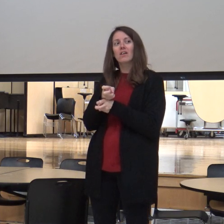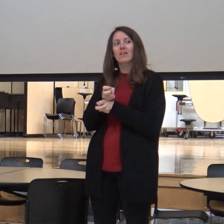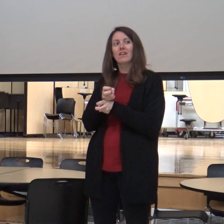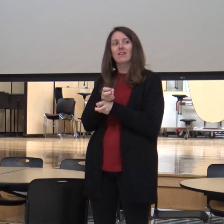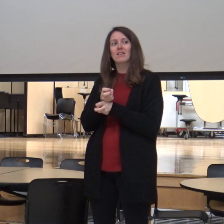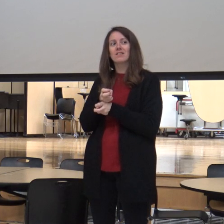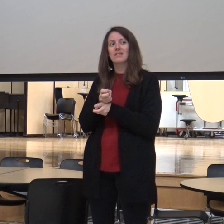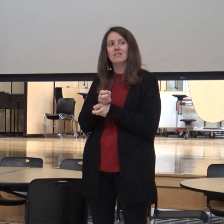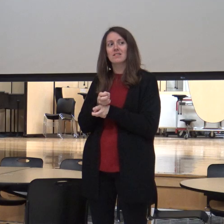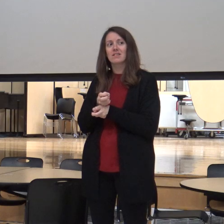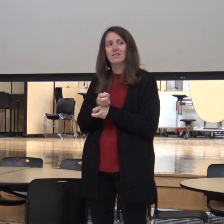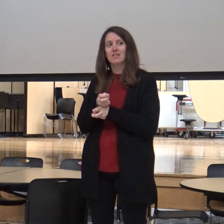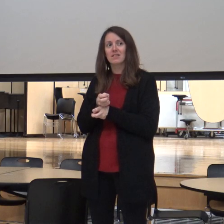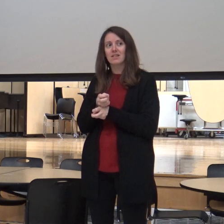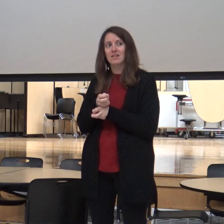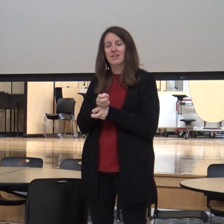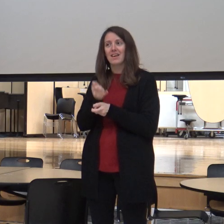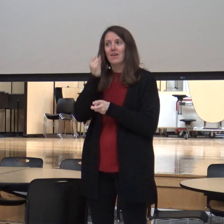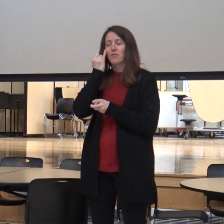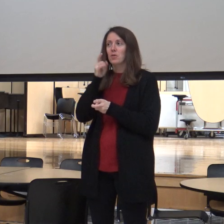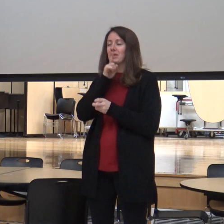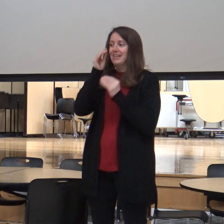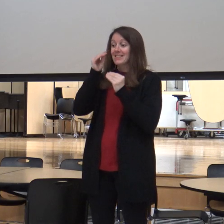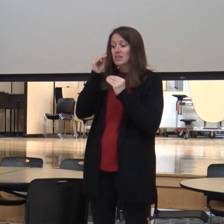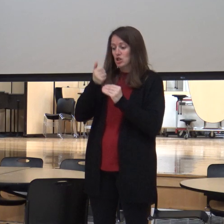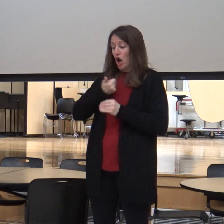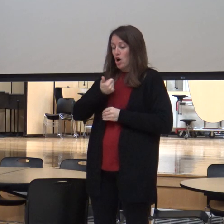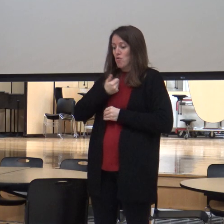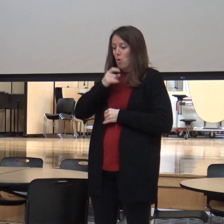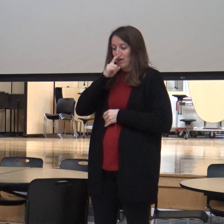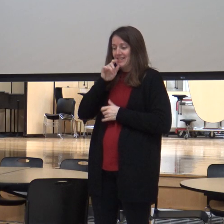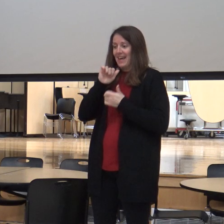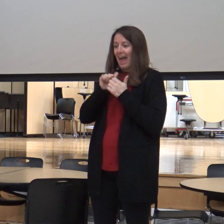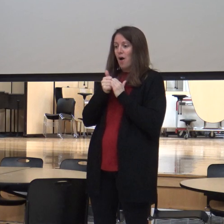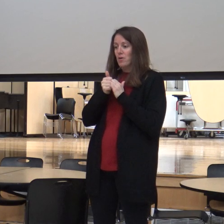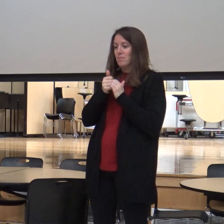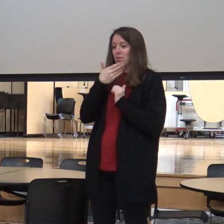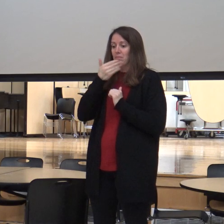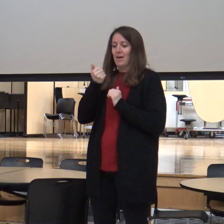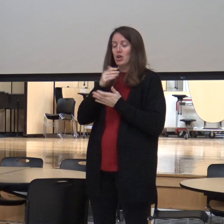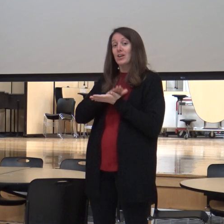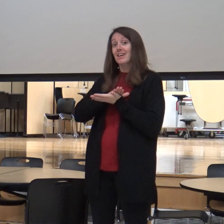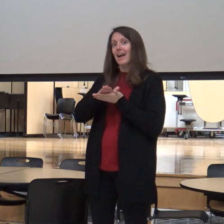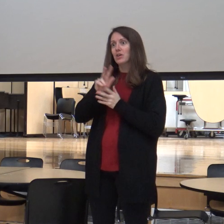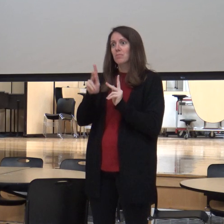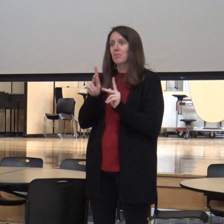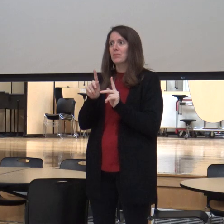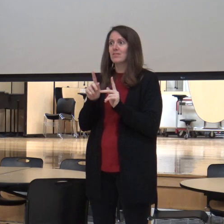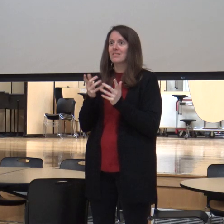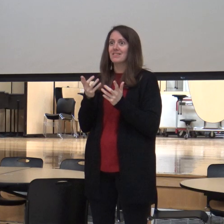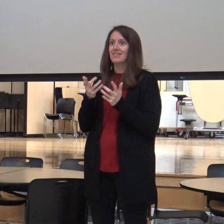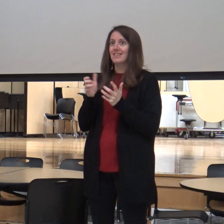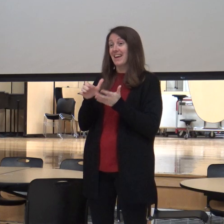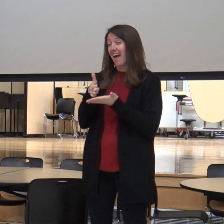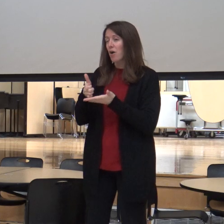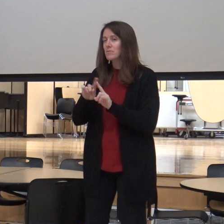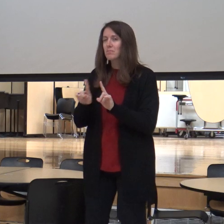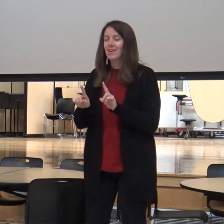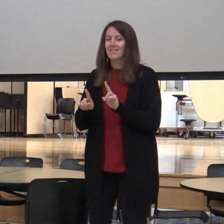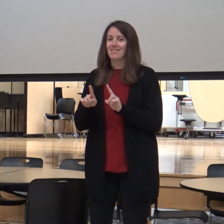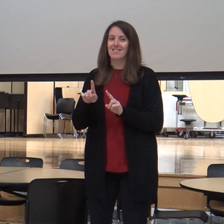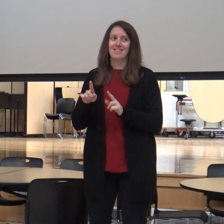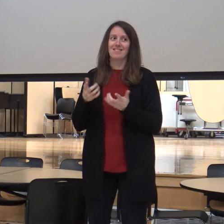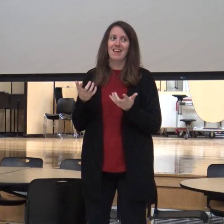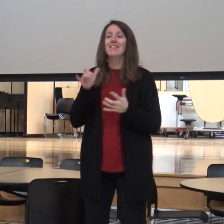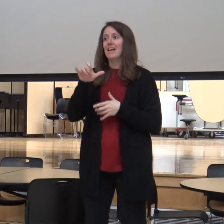in a lot of our children, we should want to be better, kinder people. But we can't control that either. Yeah. It, so that part is the one that